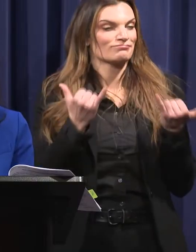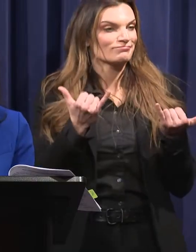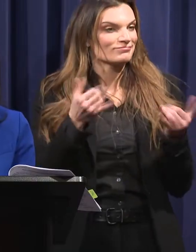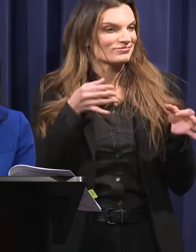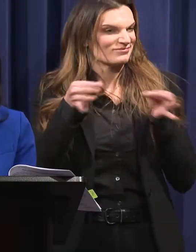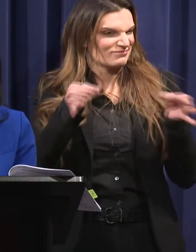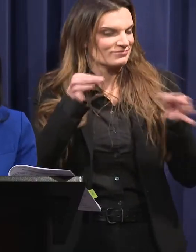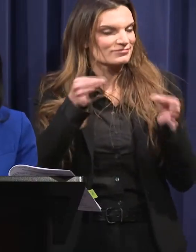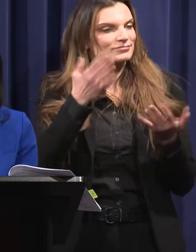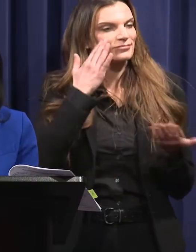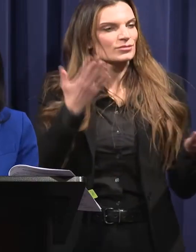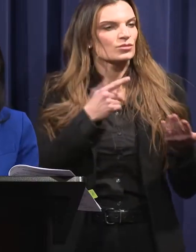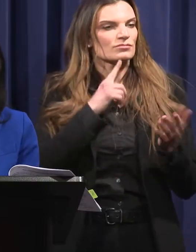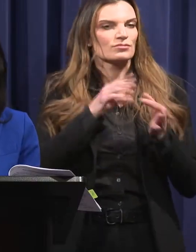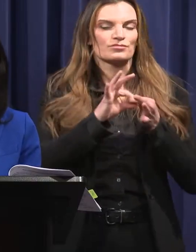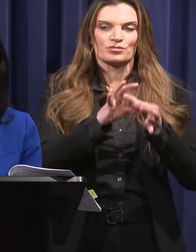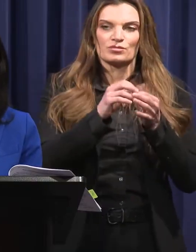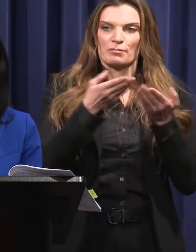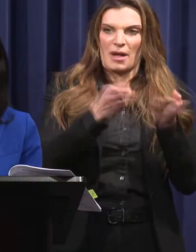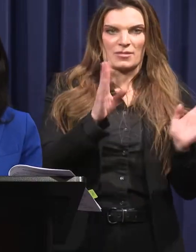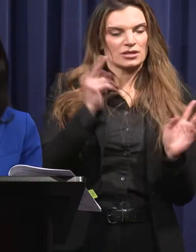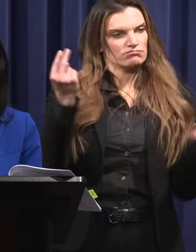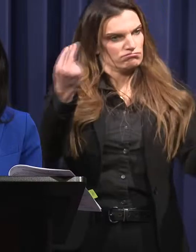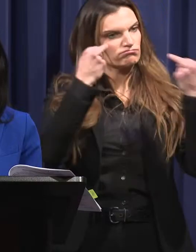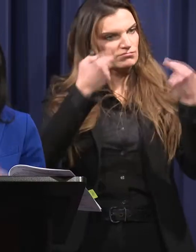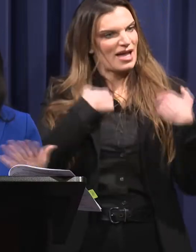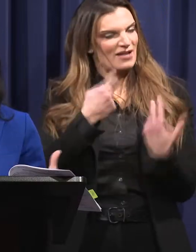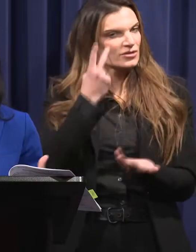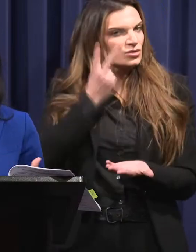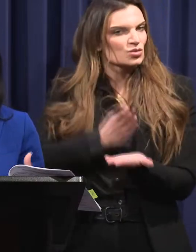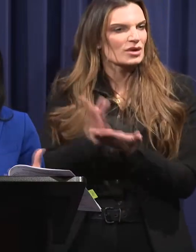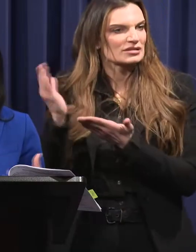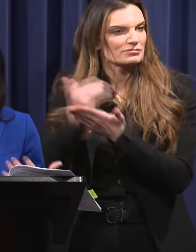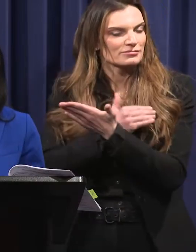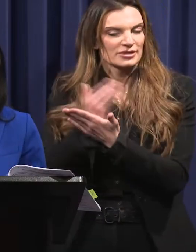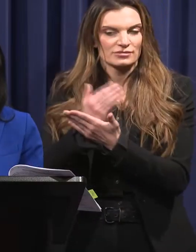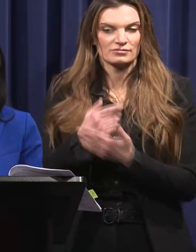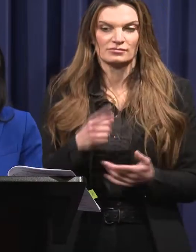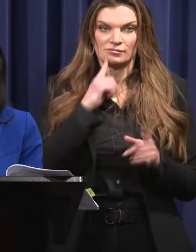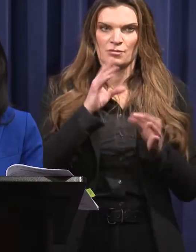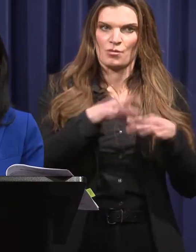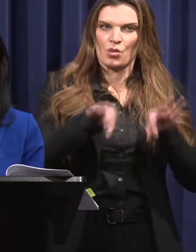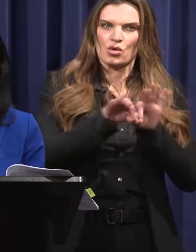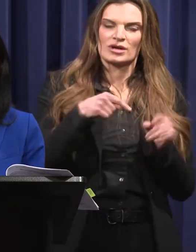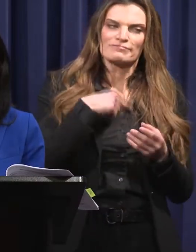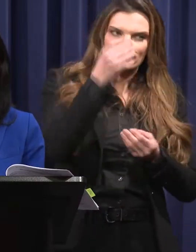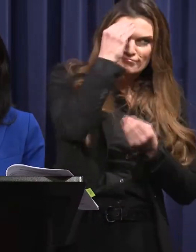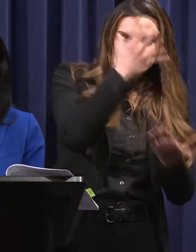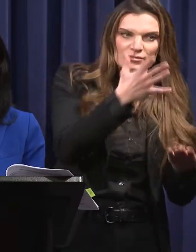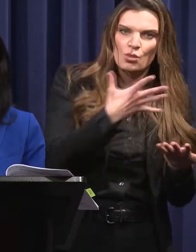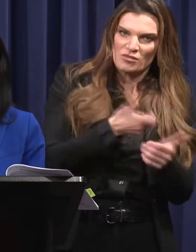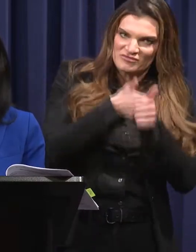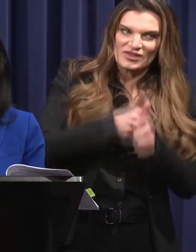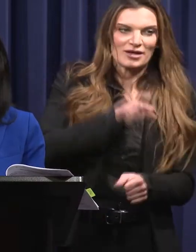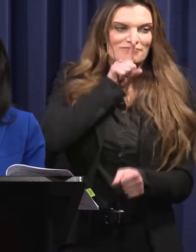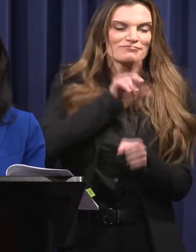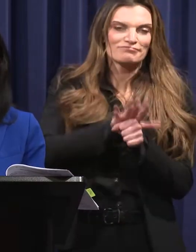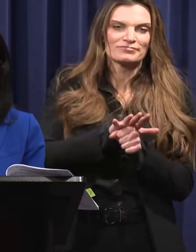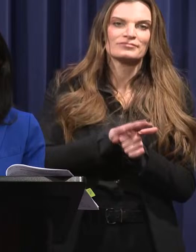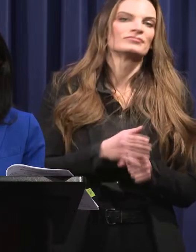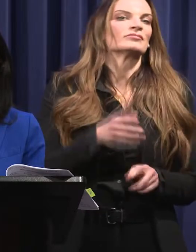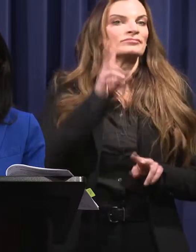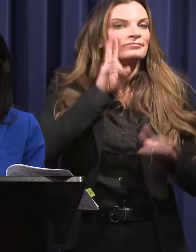has been handling, and I believe it's inherent to the public good to set some sort of expectations on when a conclusion can